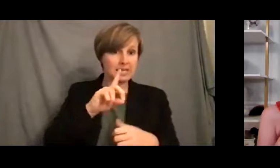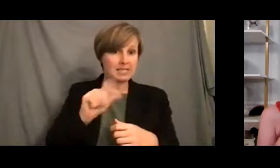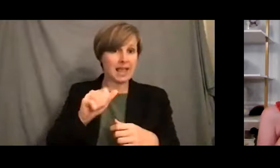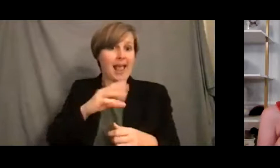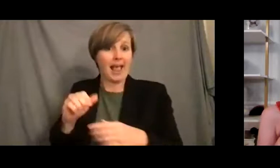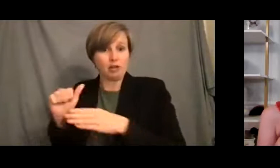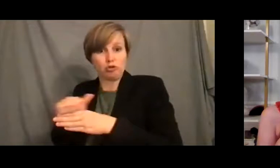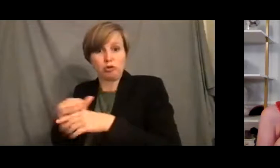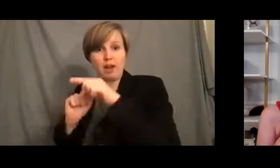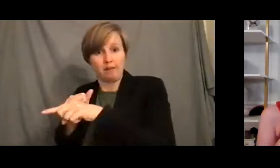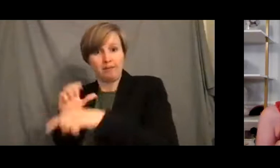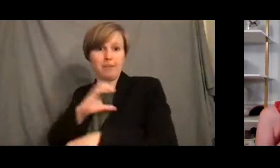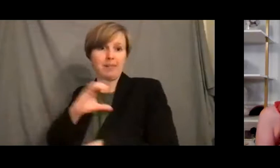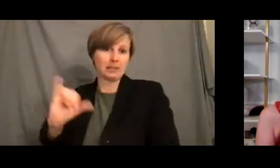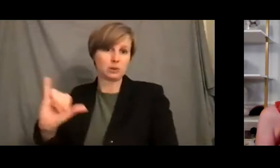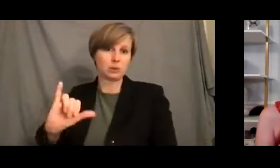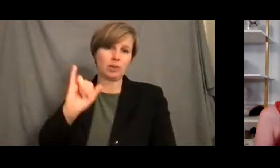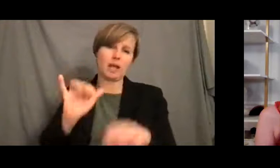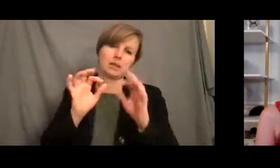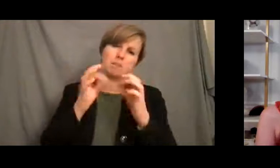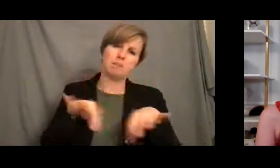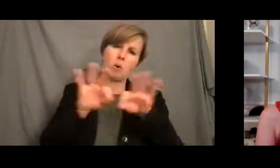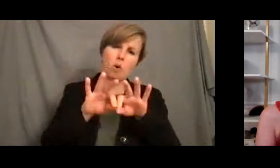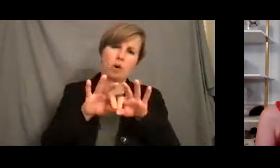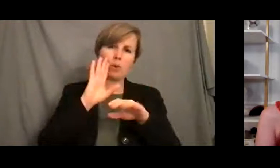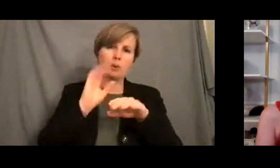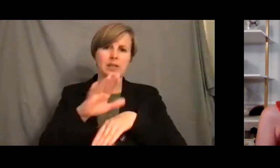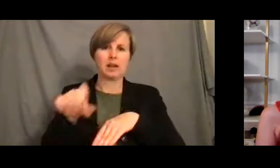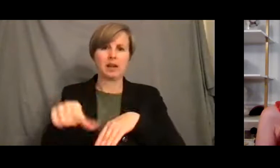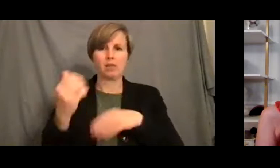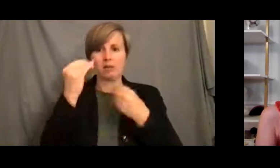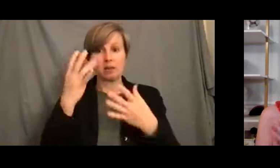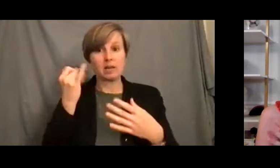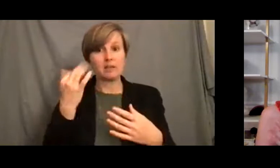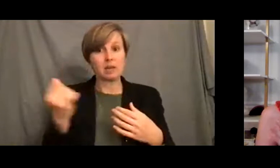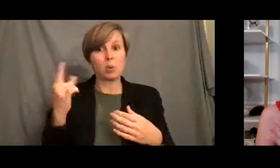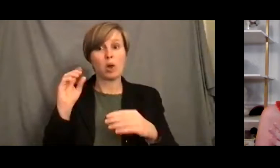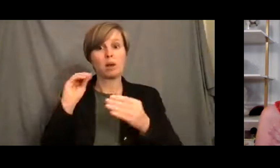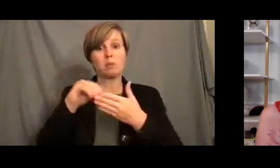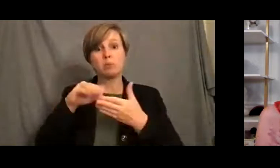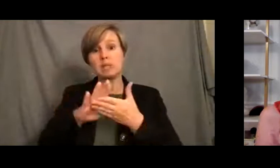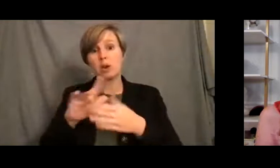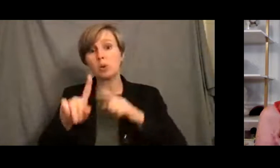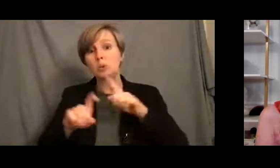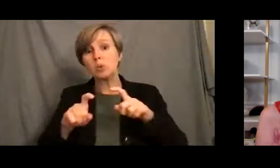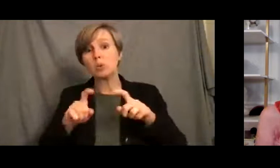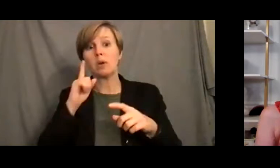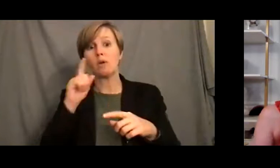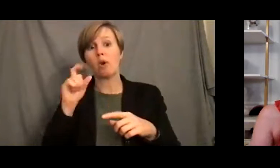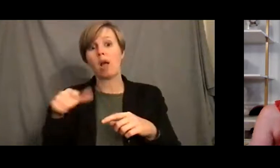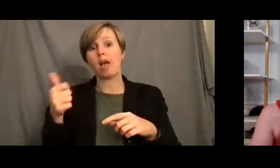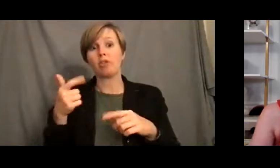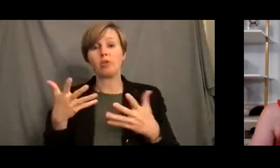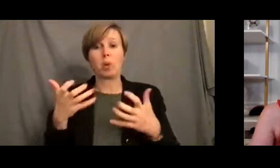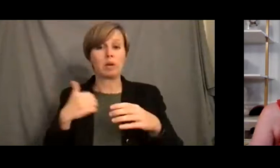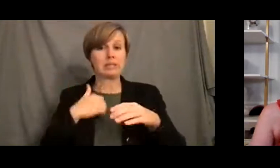is invaluable, of course. And I'll send some other information too. And if anybody puts a question in the Q&A about other things that we referenced tonight that they would like me to